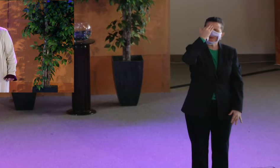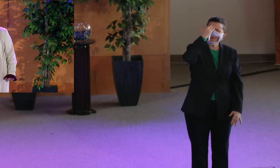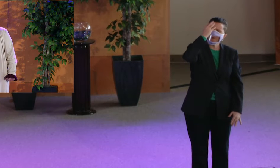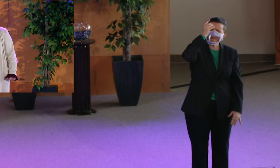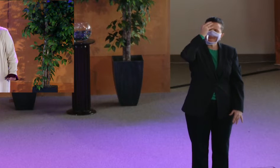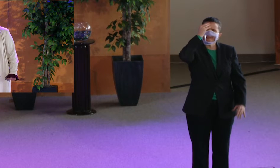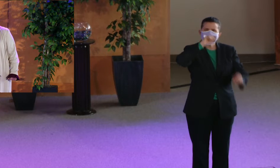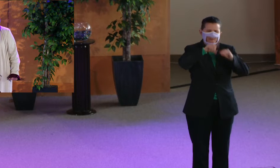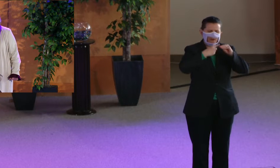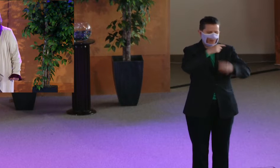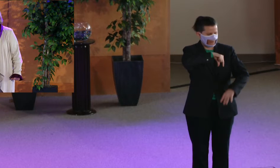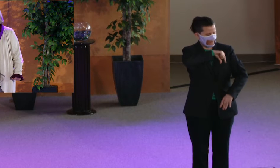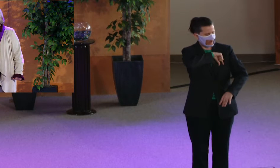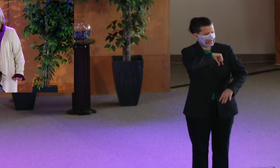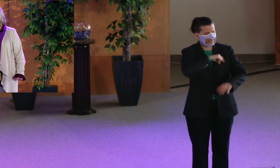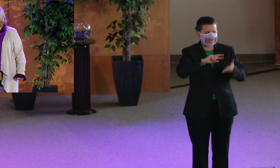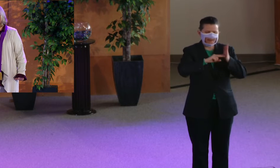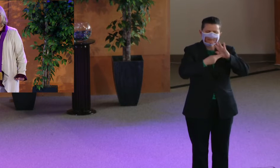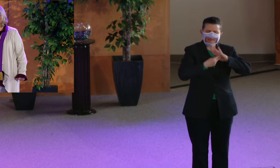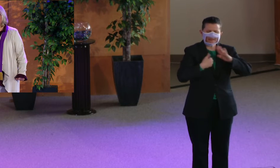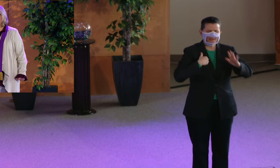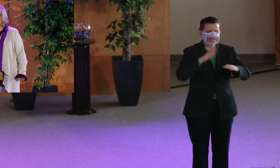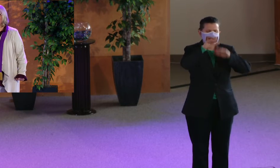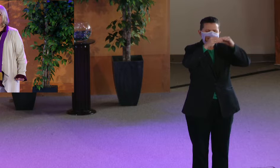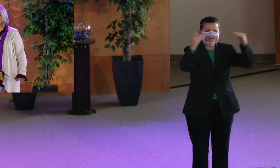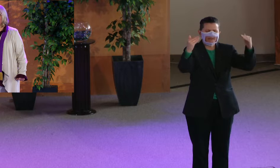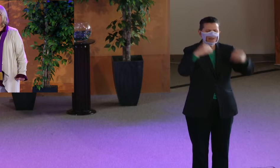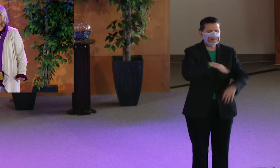as heaven: bliss, joy,